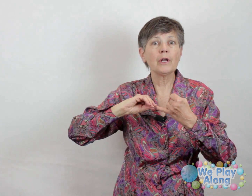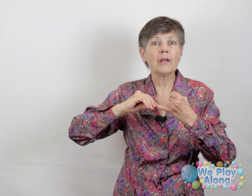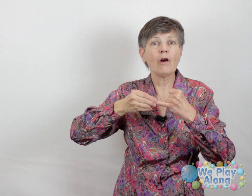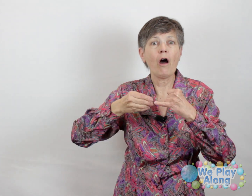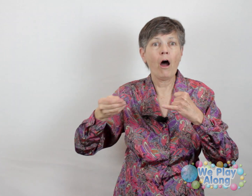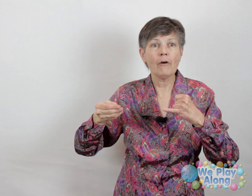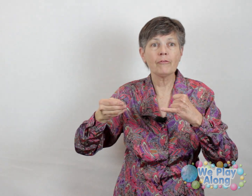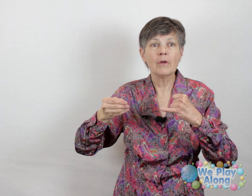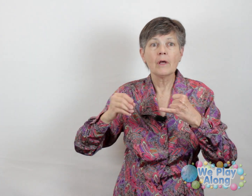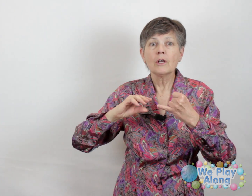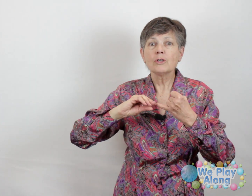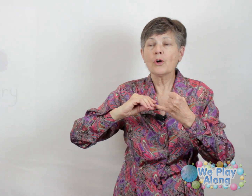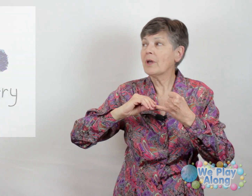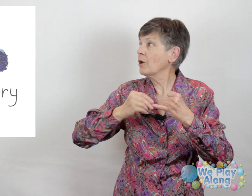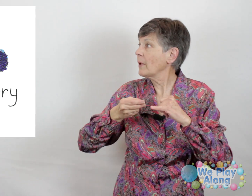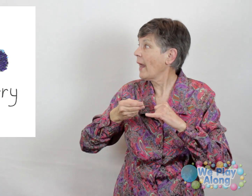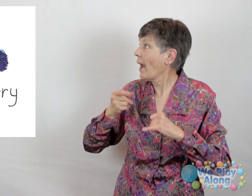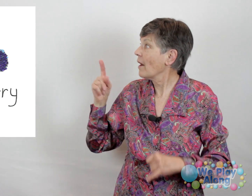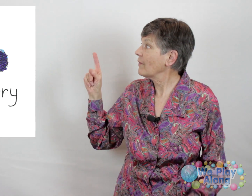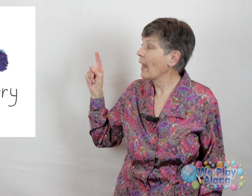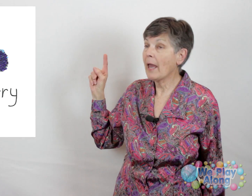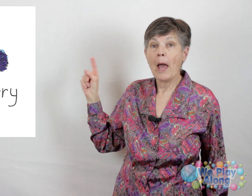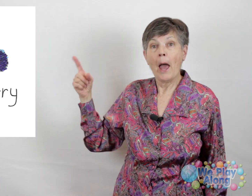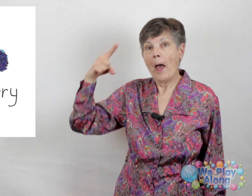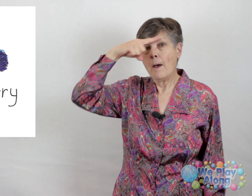it off. So here we have a